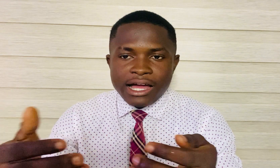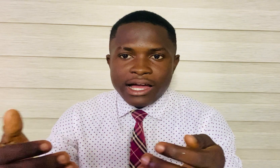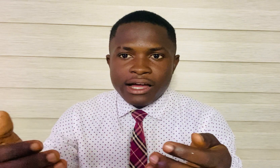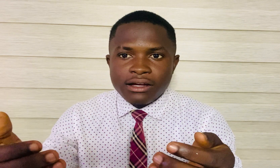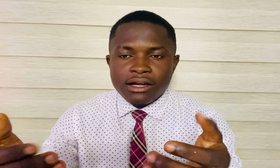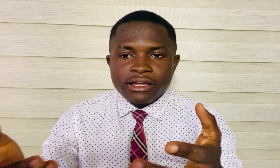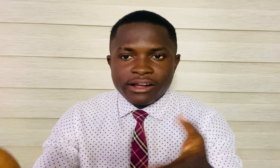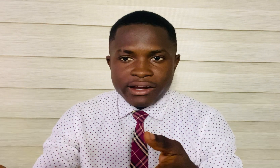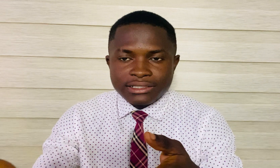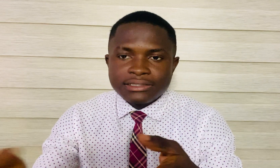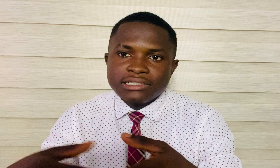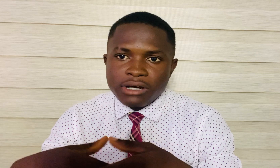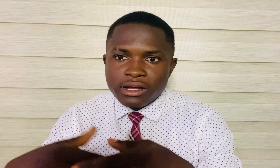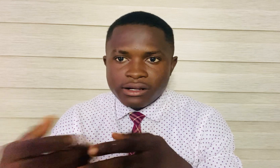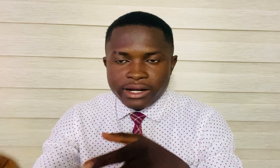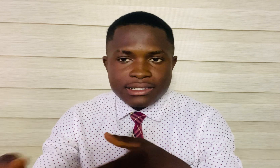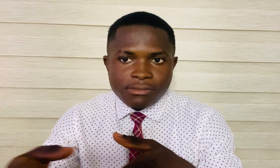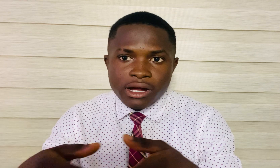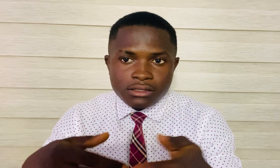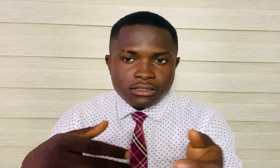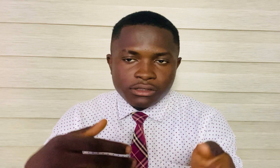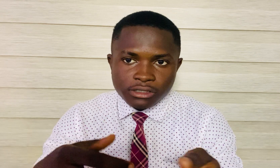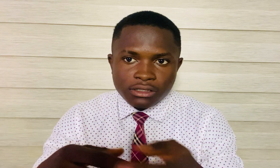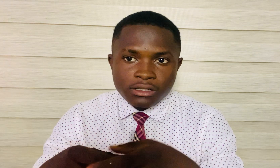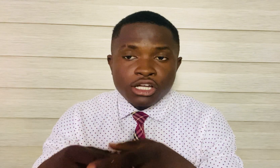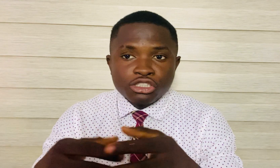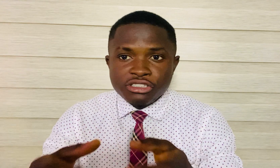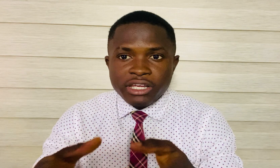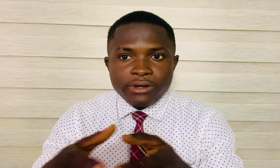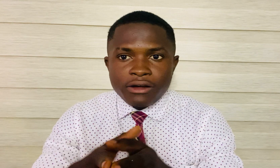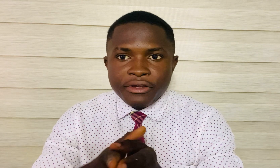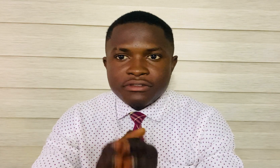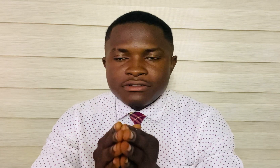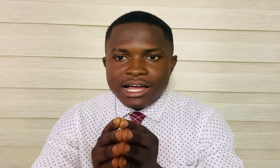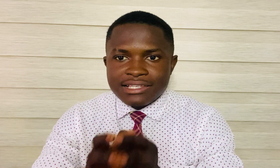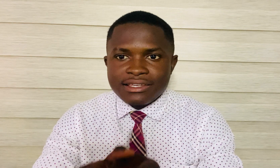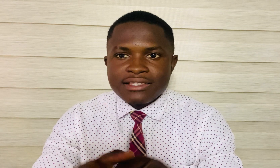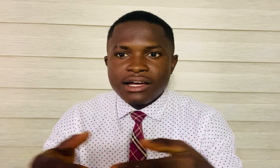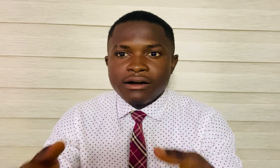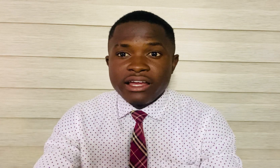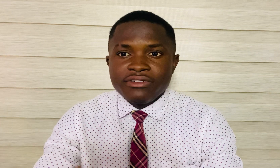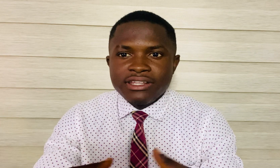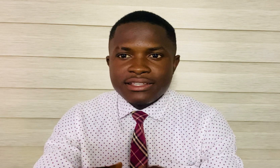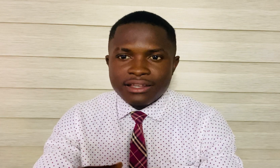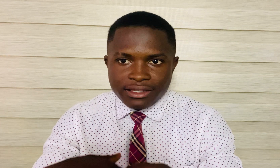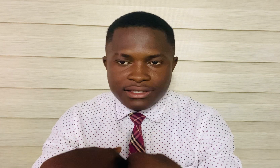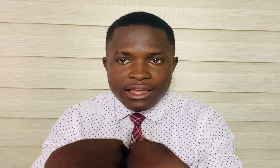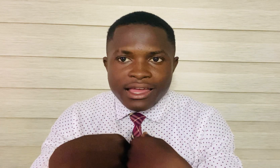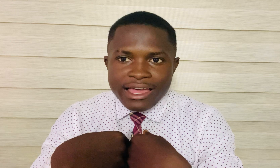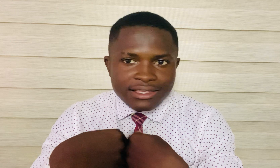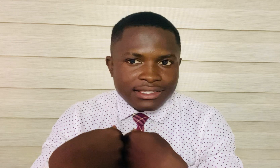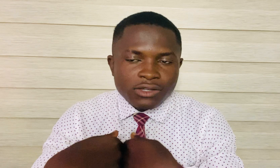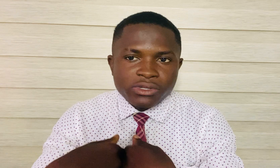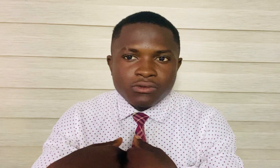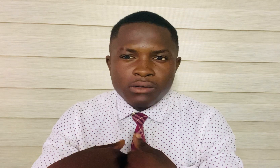are correct. Some are correct, some are also wrong. Today, we are going to assess our everyday signs and see which one we